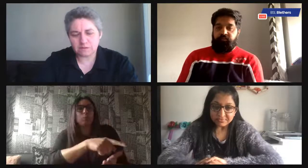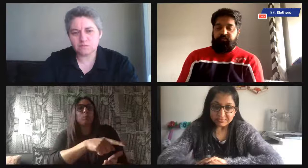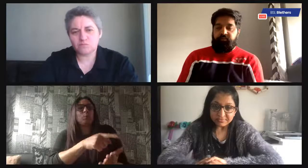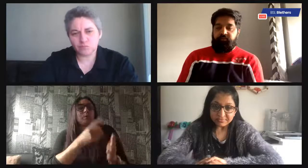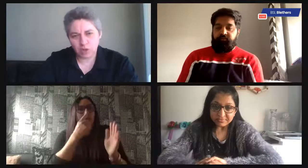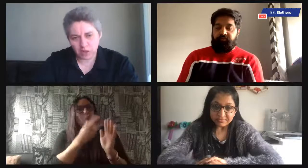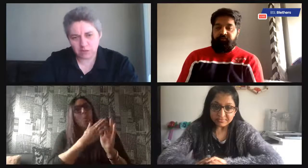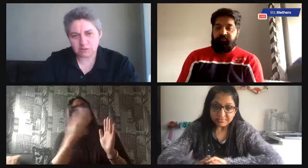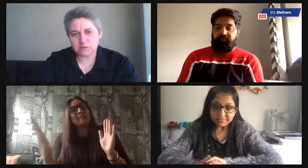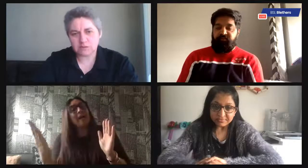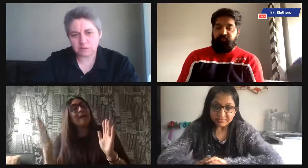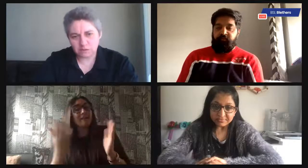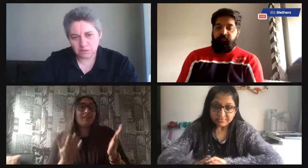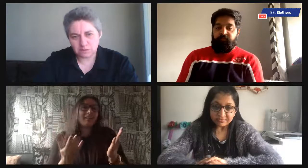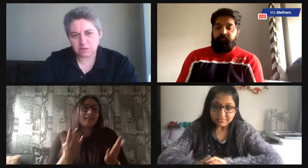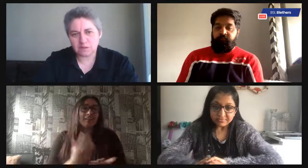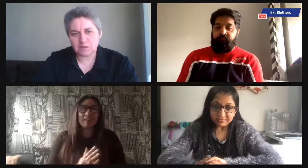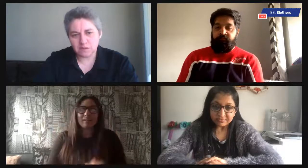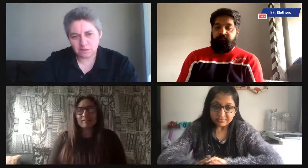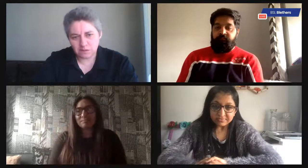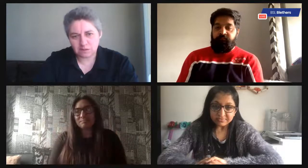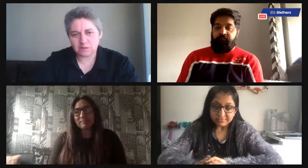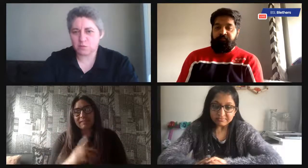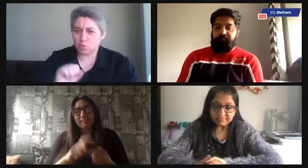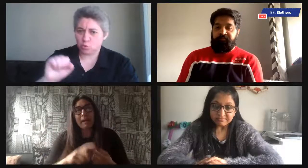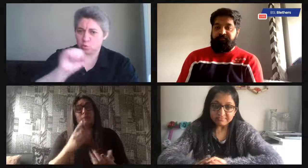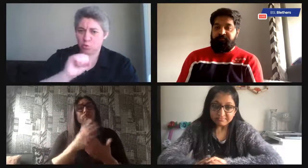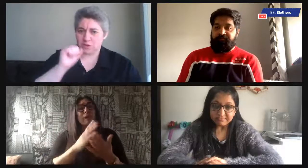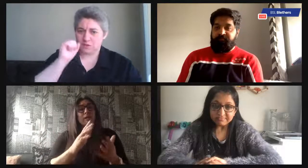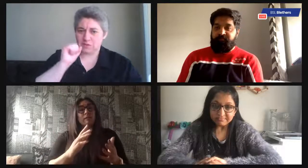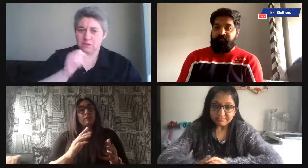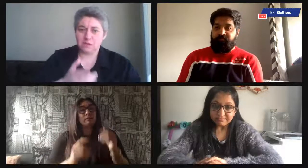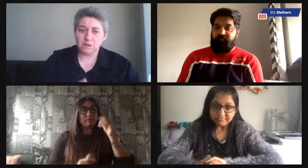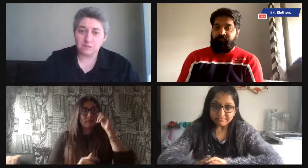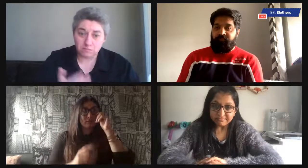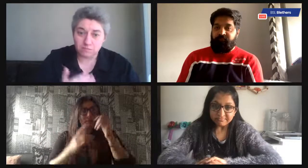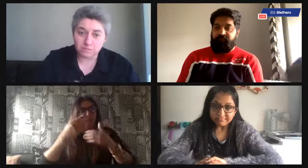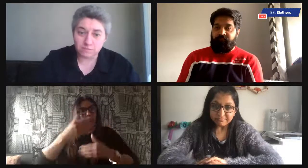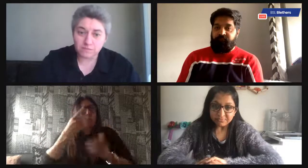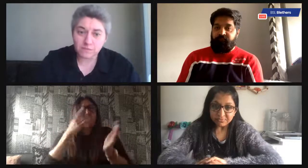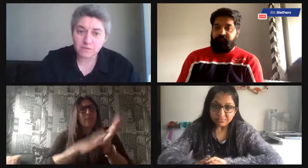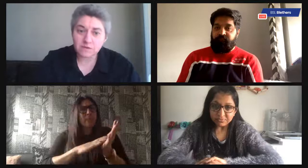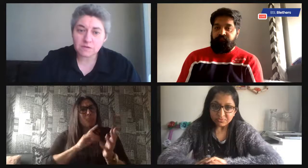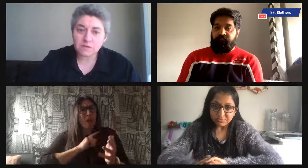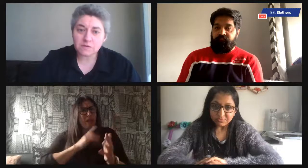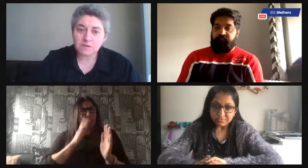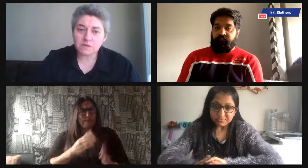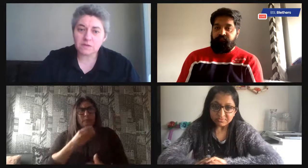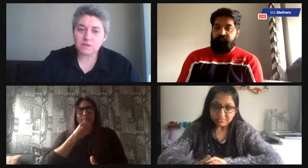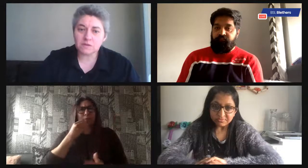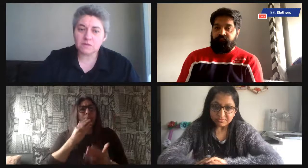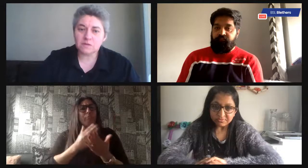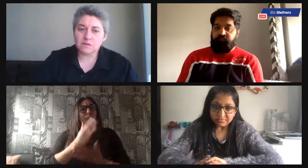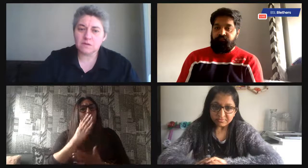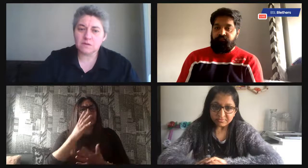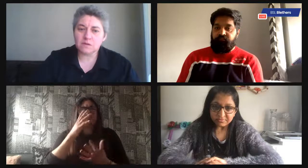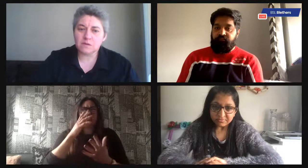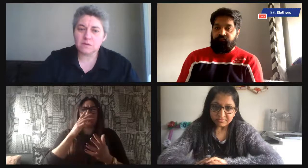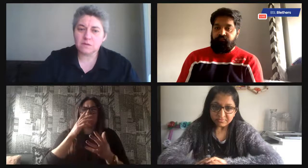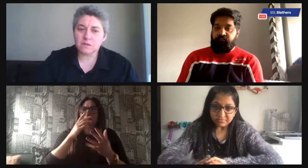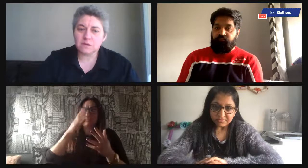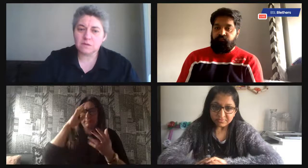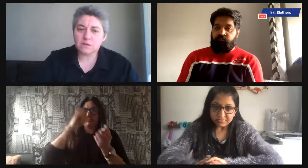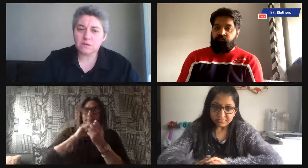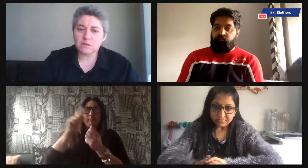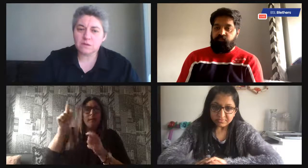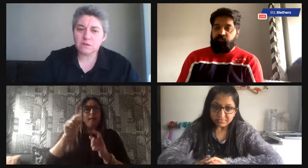really up to the over 12s, to decide. But they tend to just do a mix of until they get